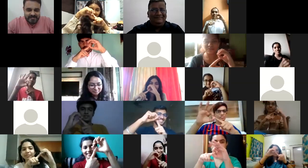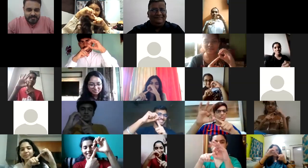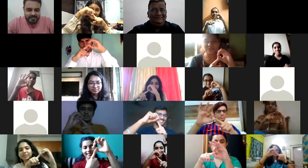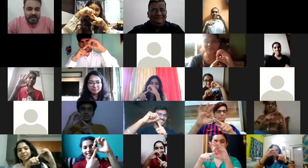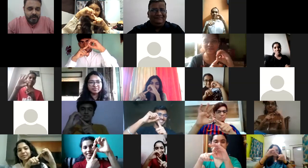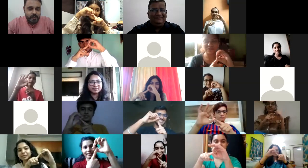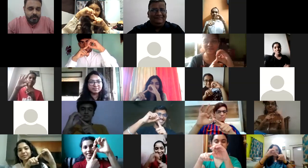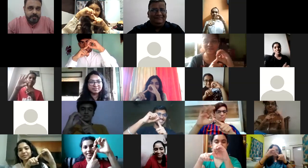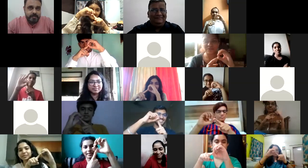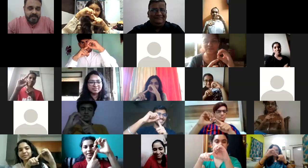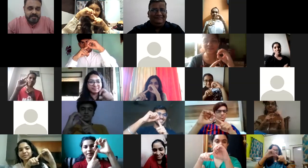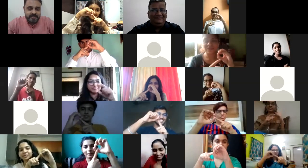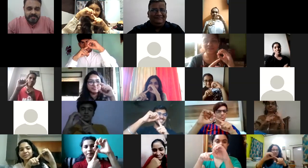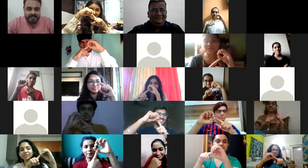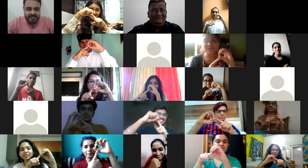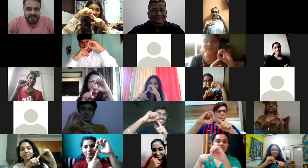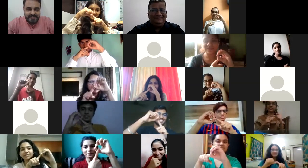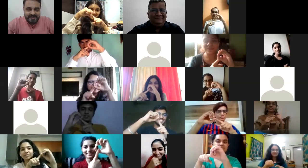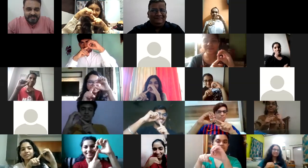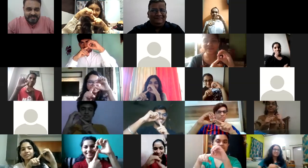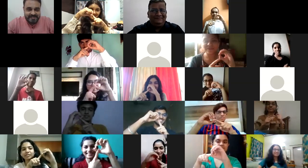But how you people are managing it?